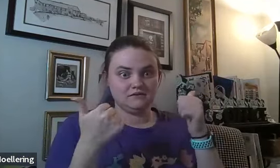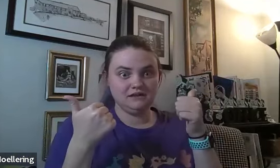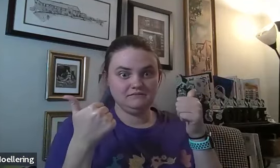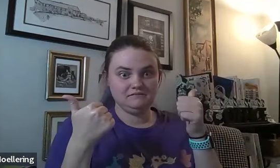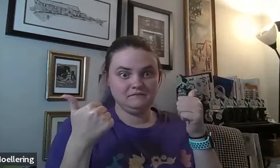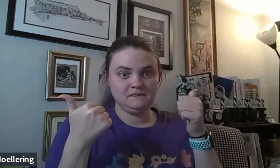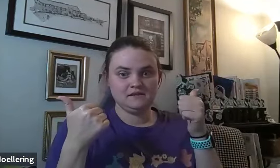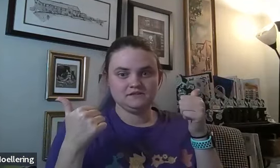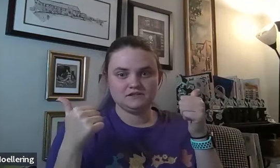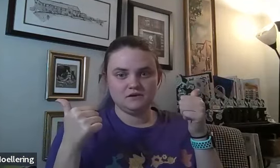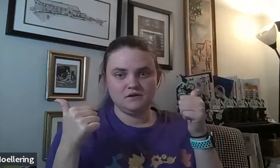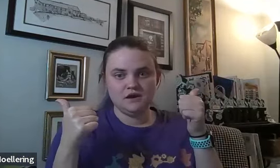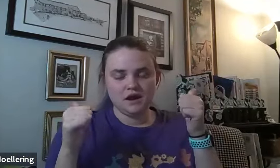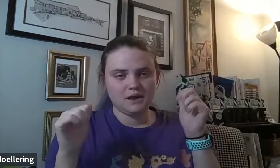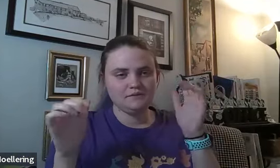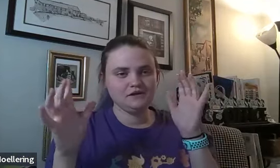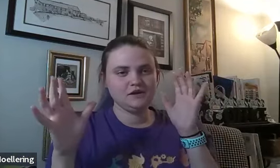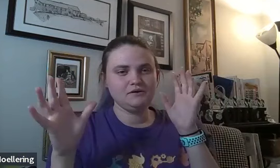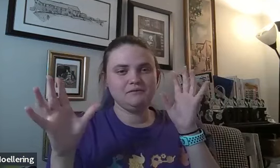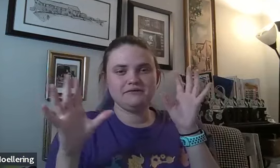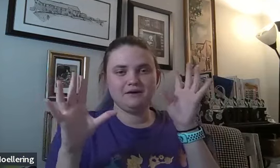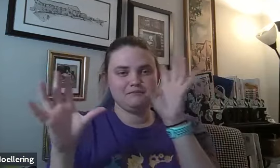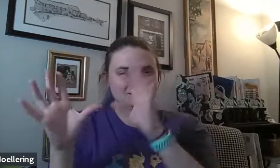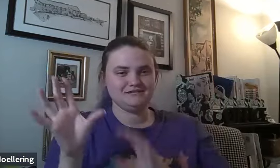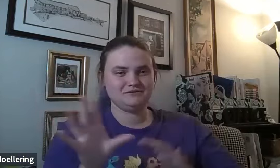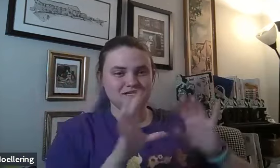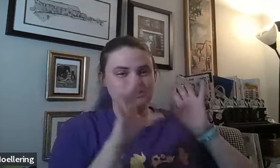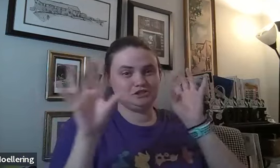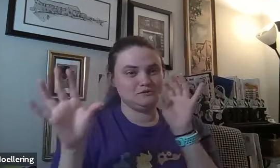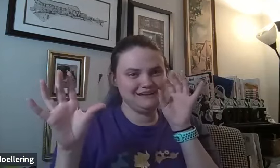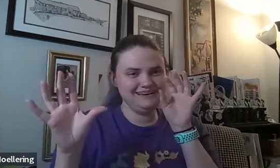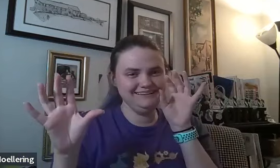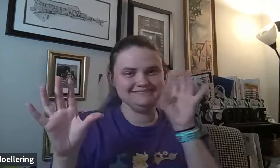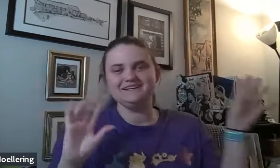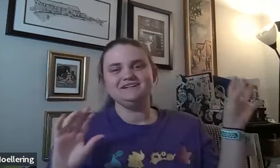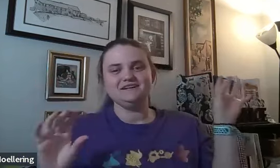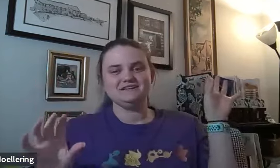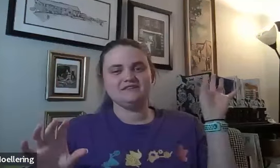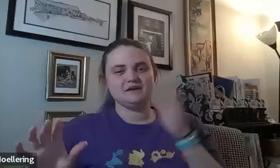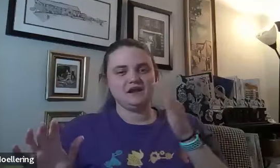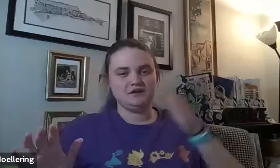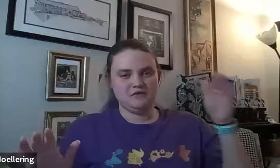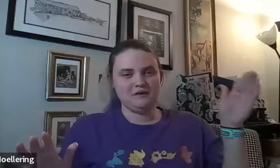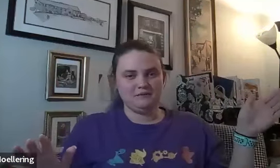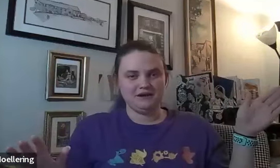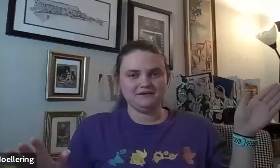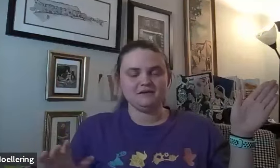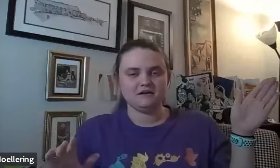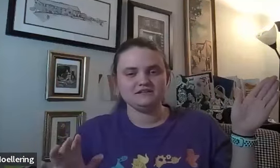right. So I'm going to go with how my screen is showing and then kind of go that way. All right. So the